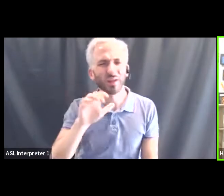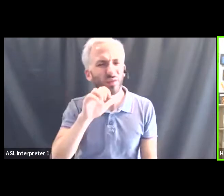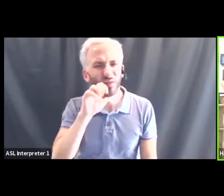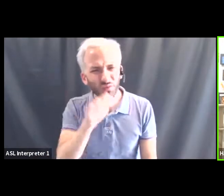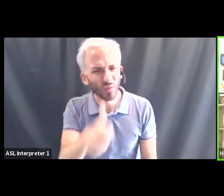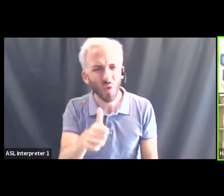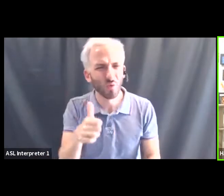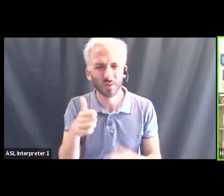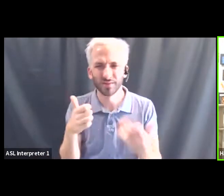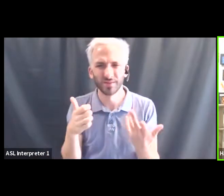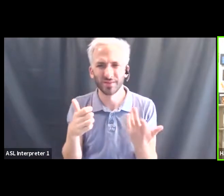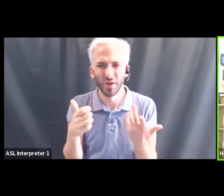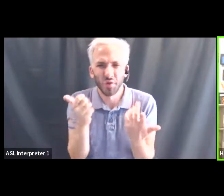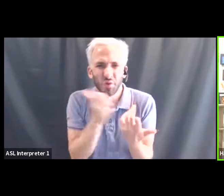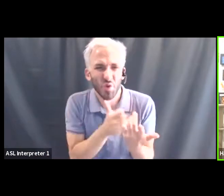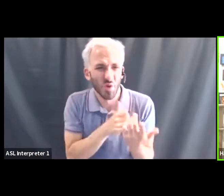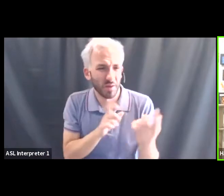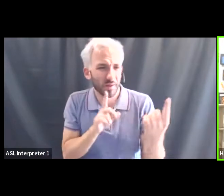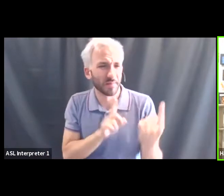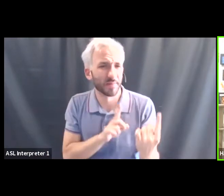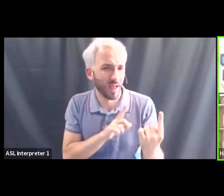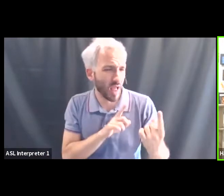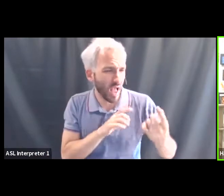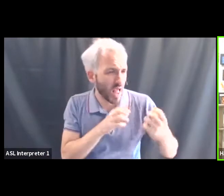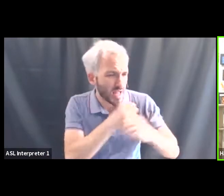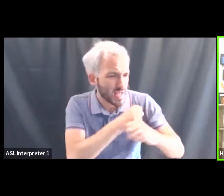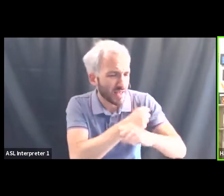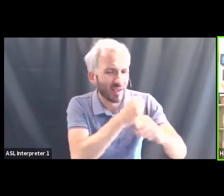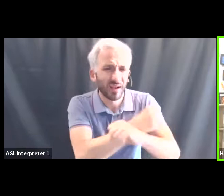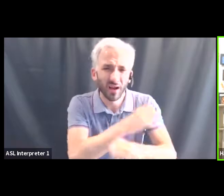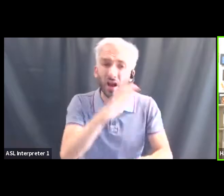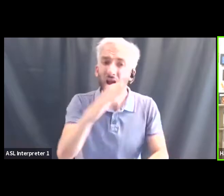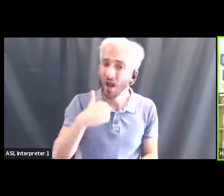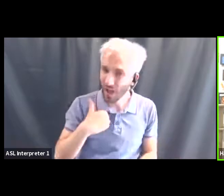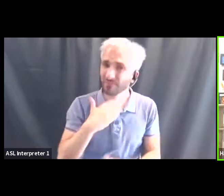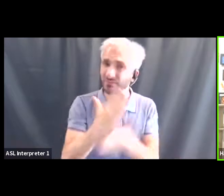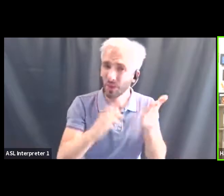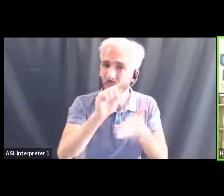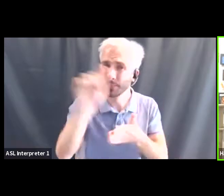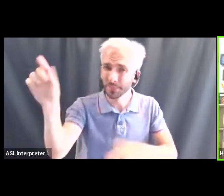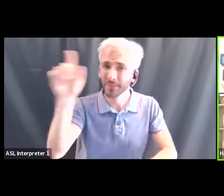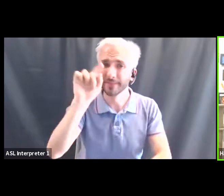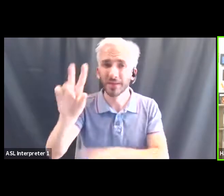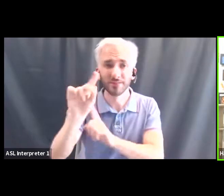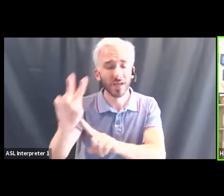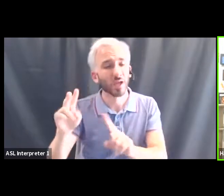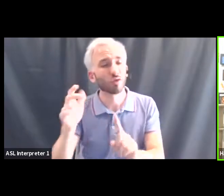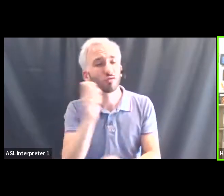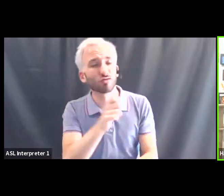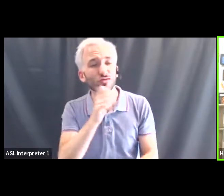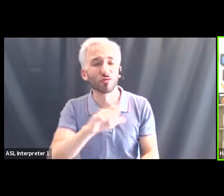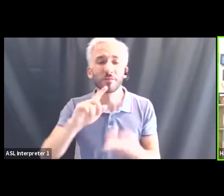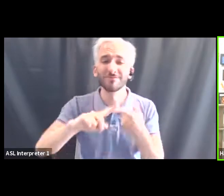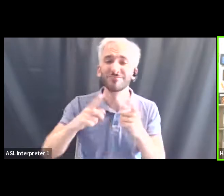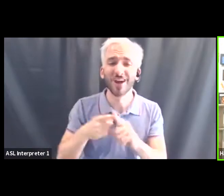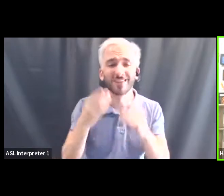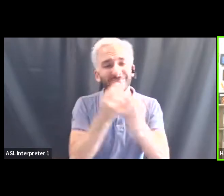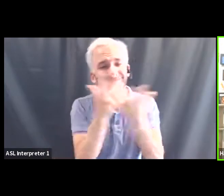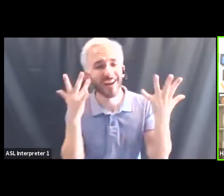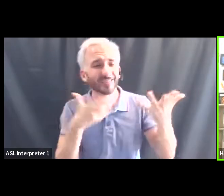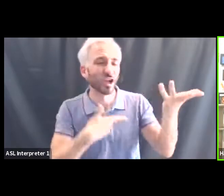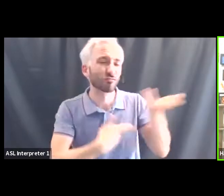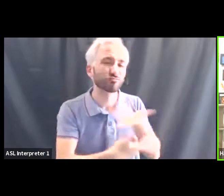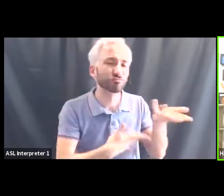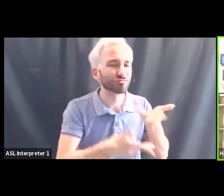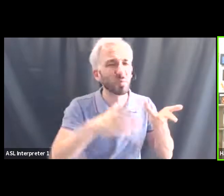Ethan. Why not be that episode when they make Latvian food together and laugh and have fun in a cute montage? Stop pointing